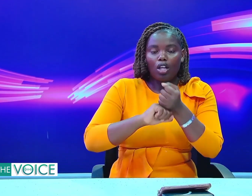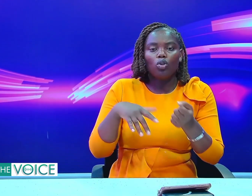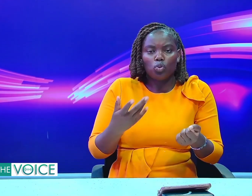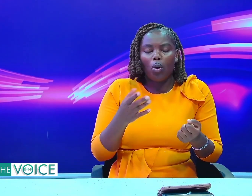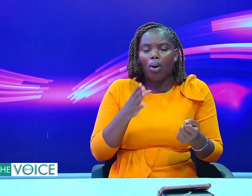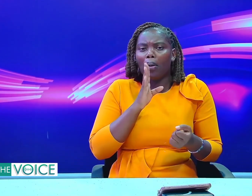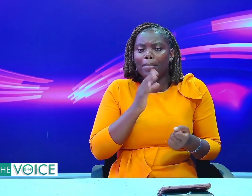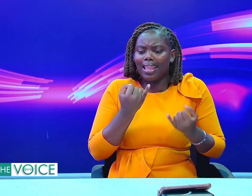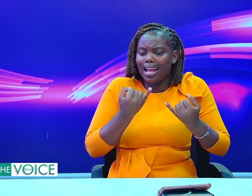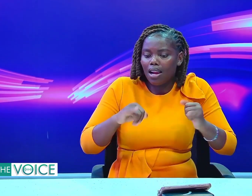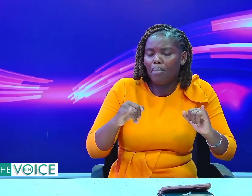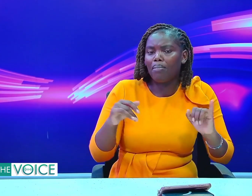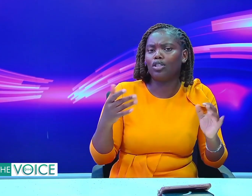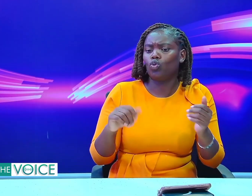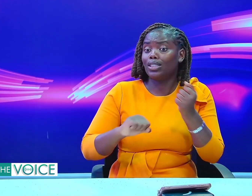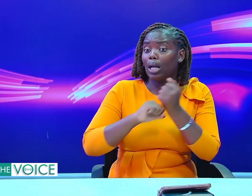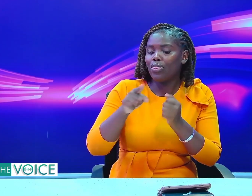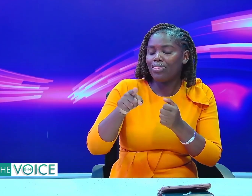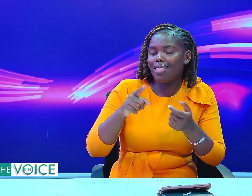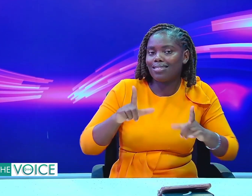They're also